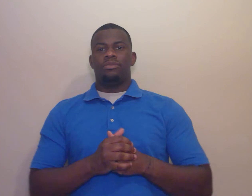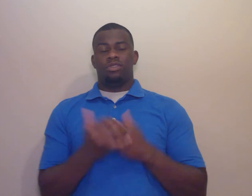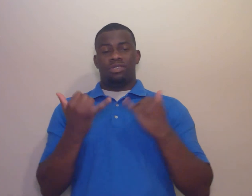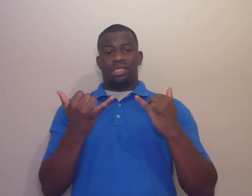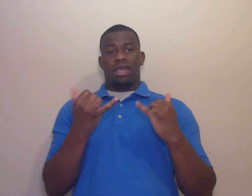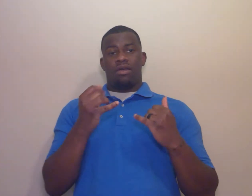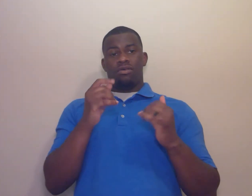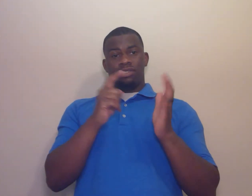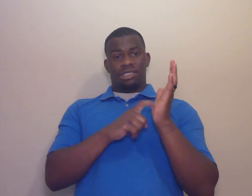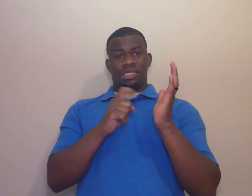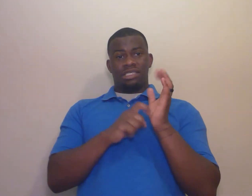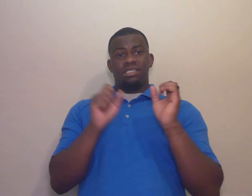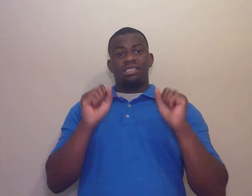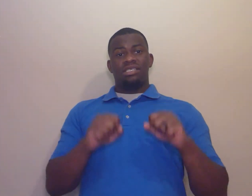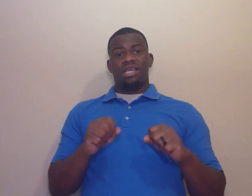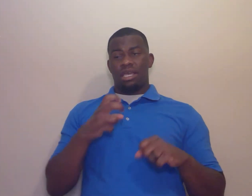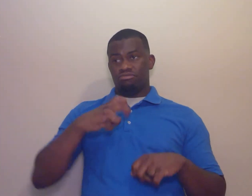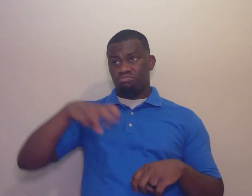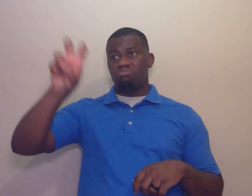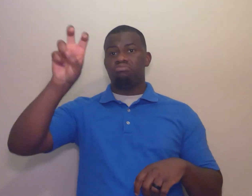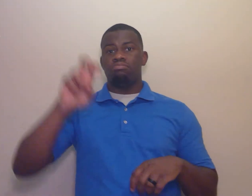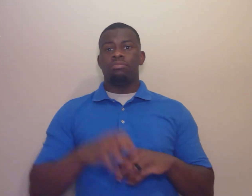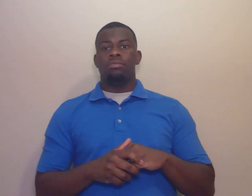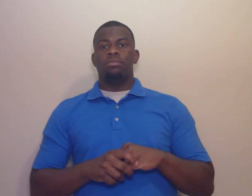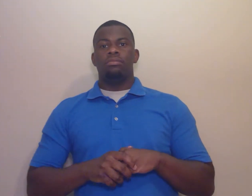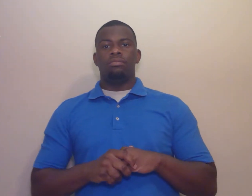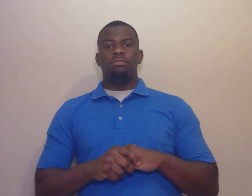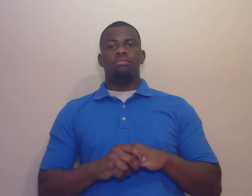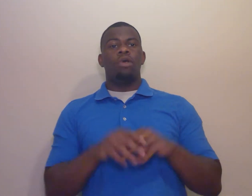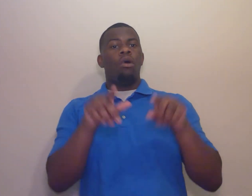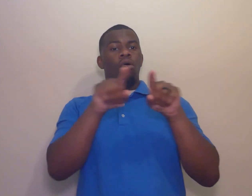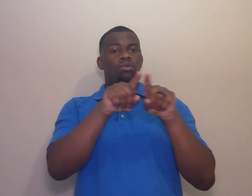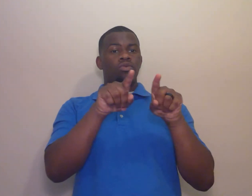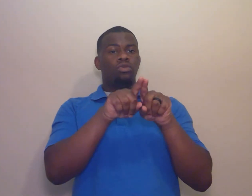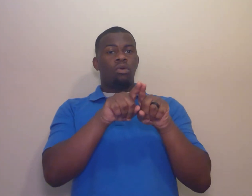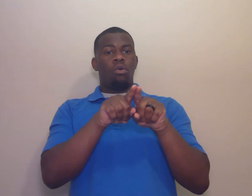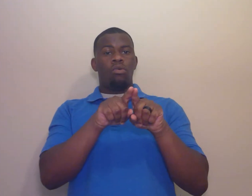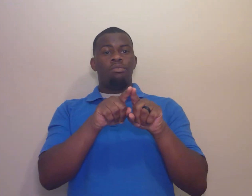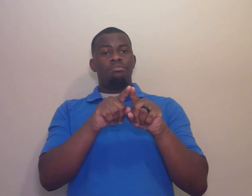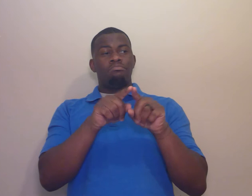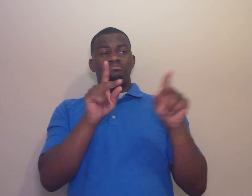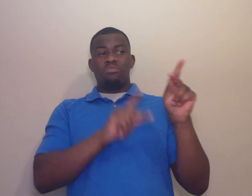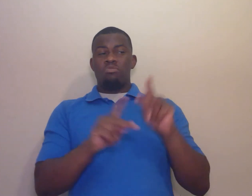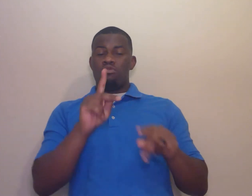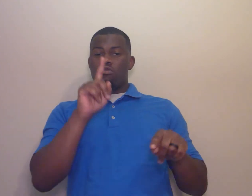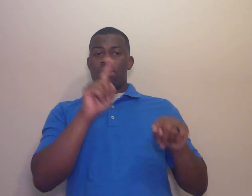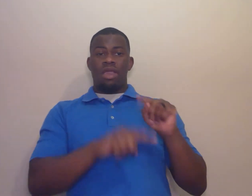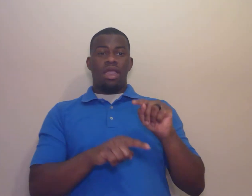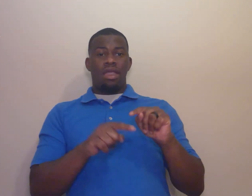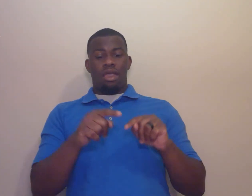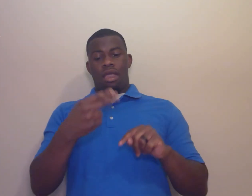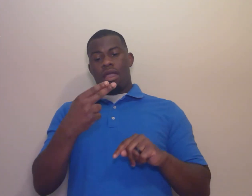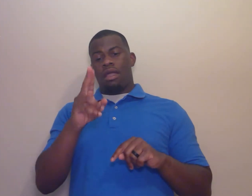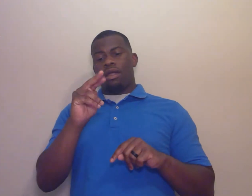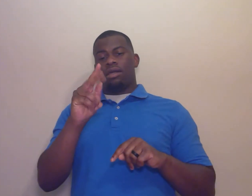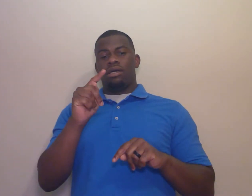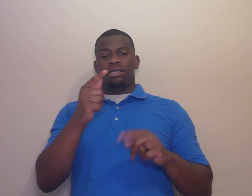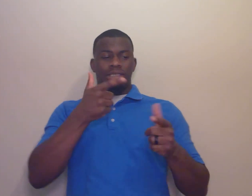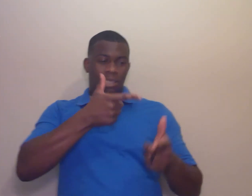the increase in deer populations because of hunting protections is one of them. And reforestation of former farmlands in the